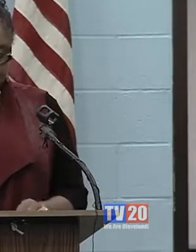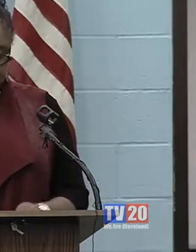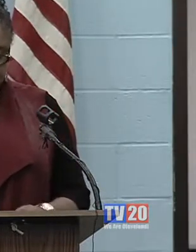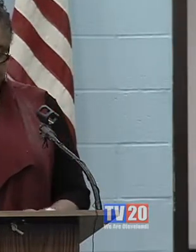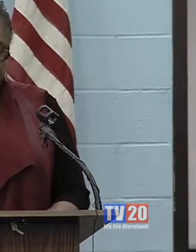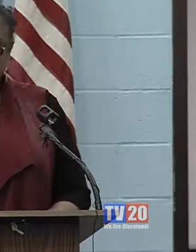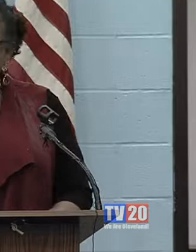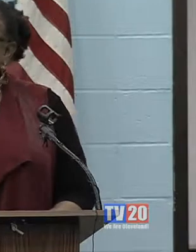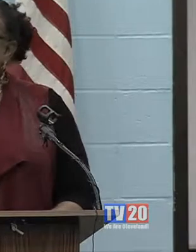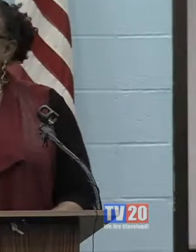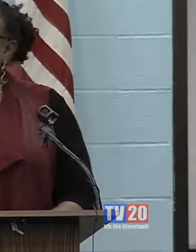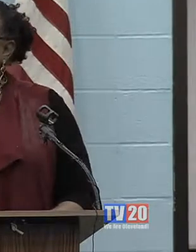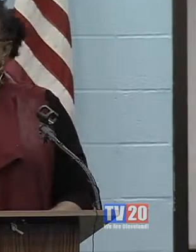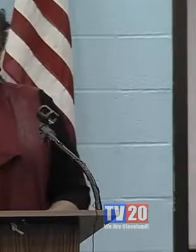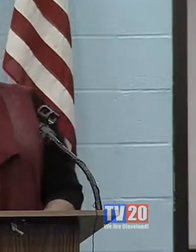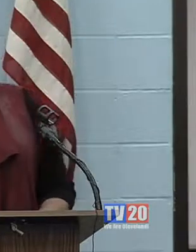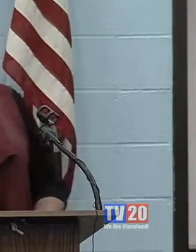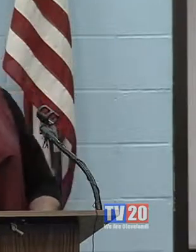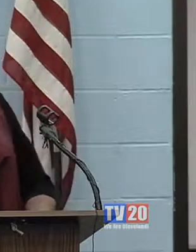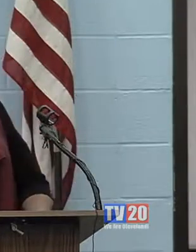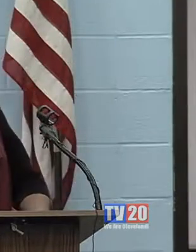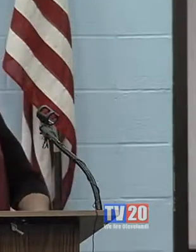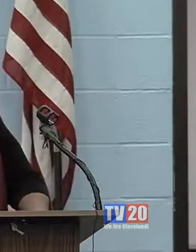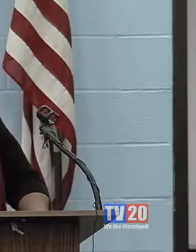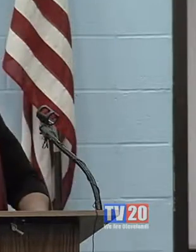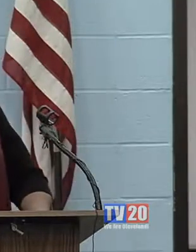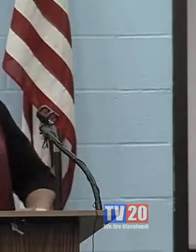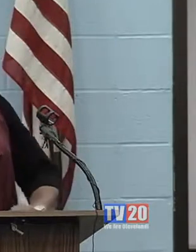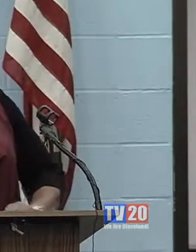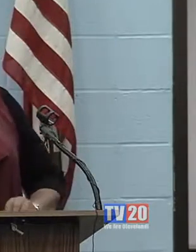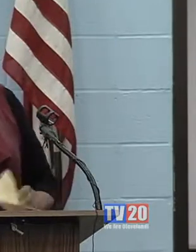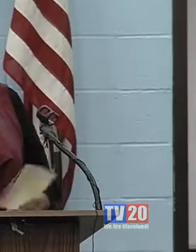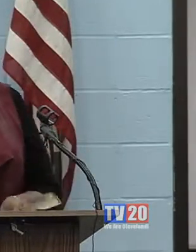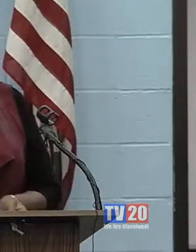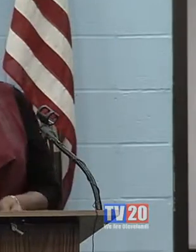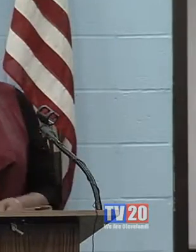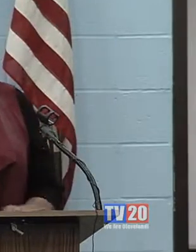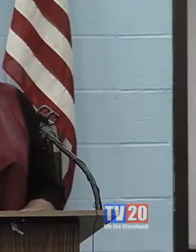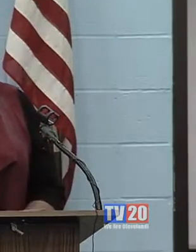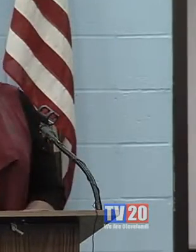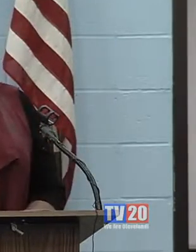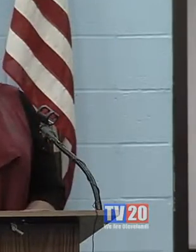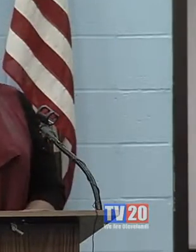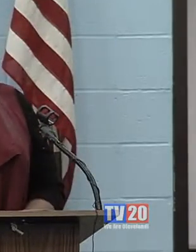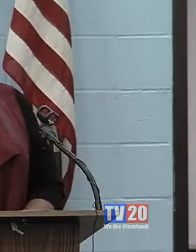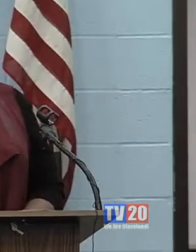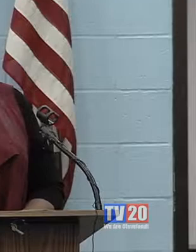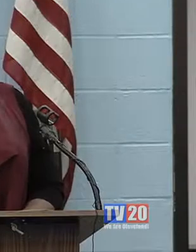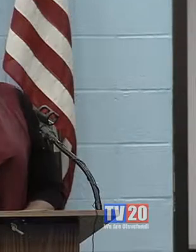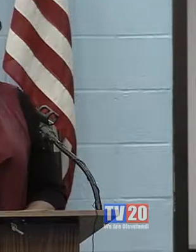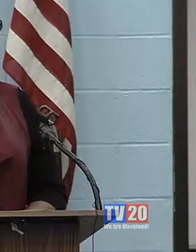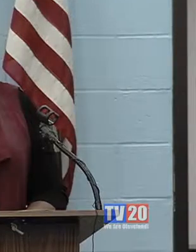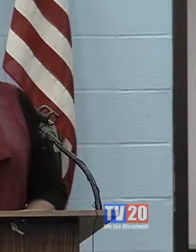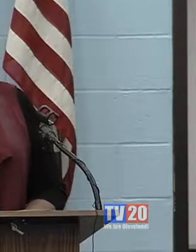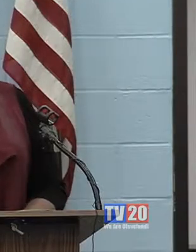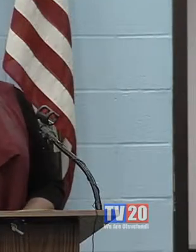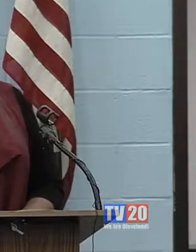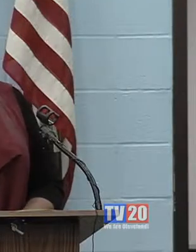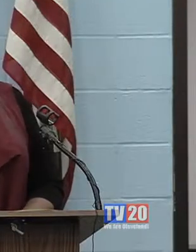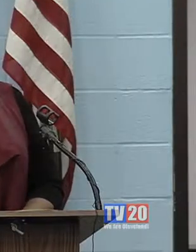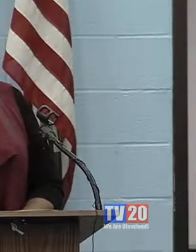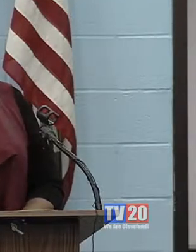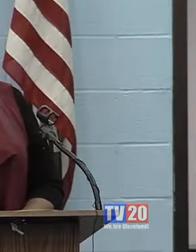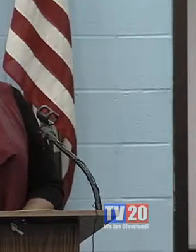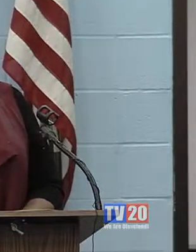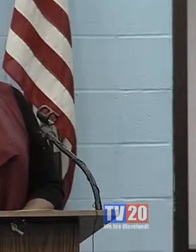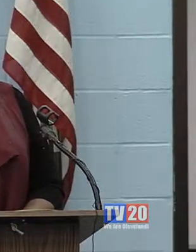say this. When you call the partners that were here today, the Cleveland Sight Center, City